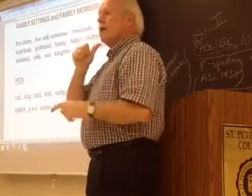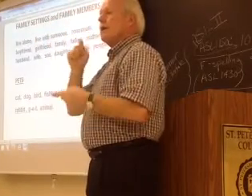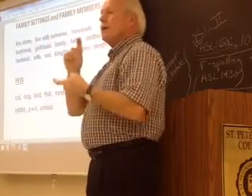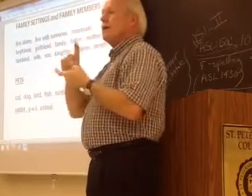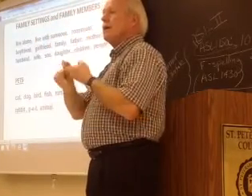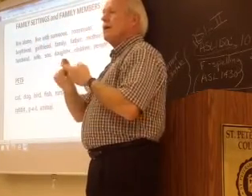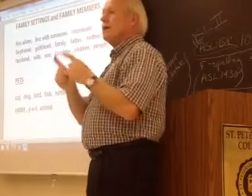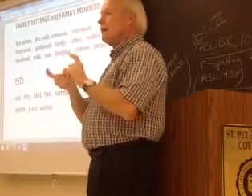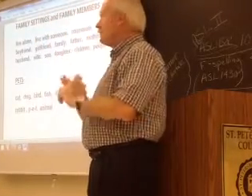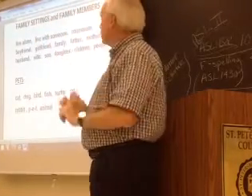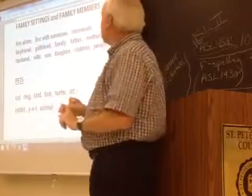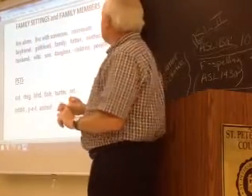Girlfriend.